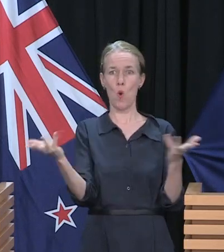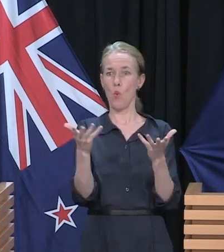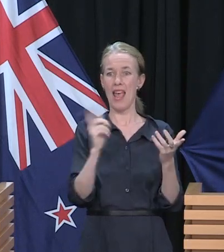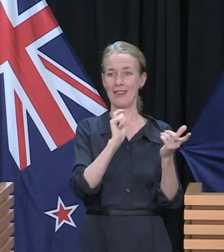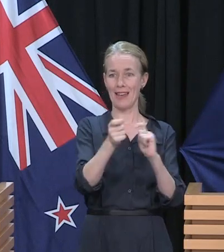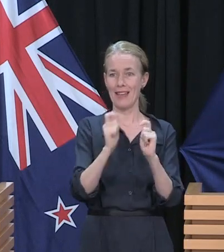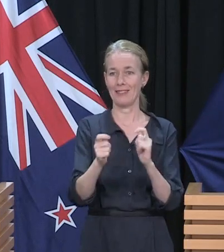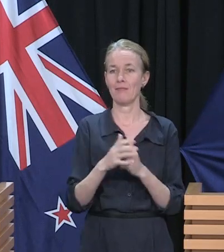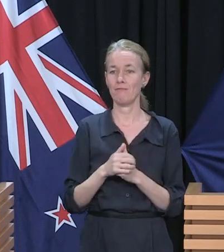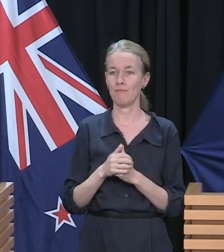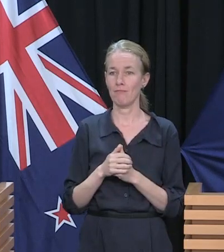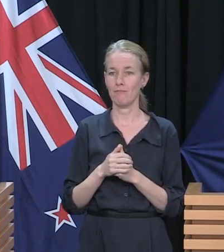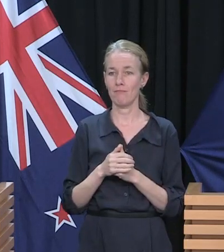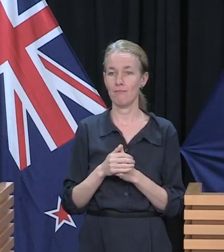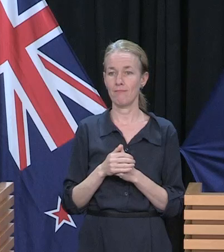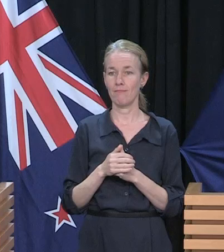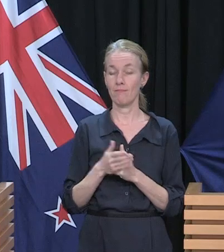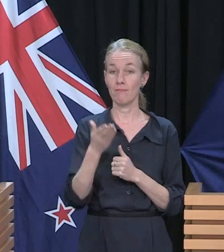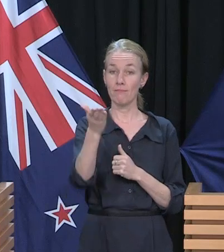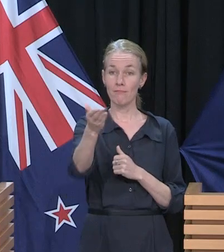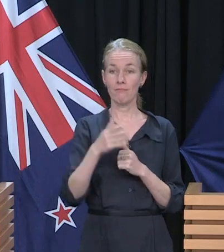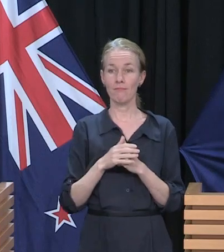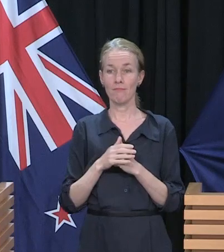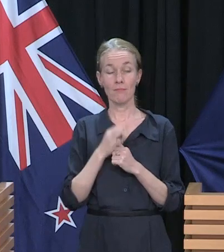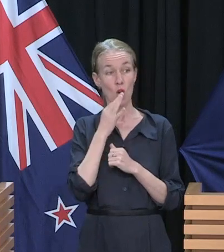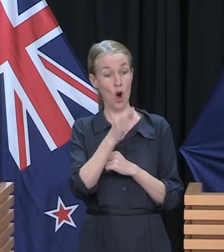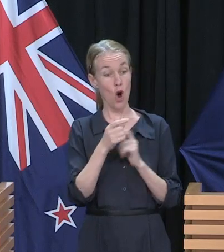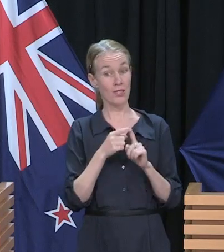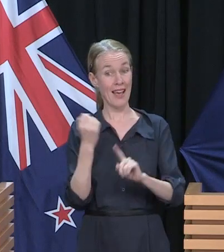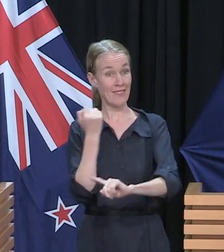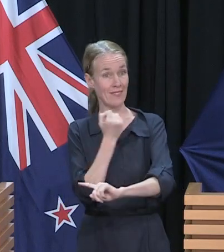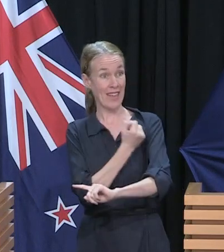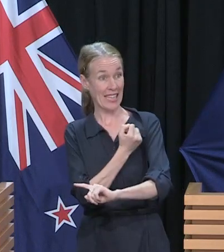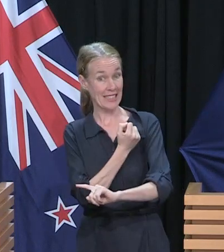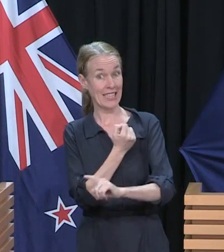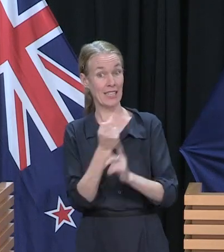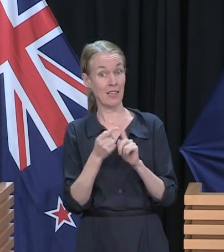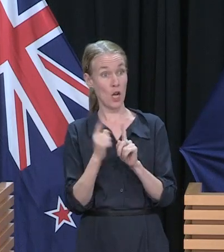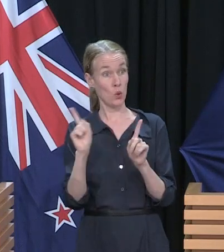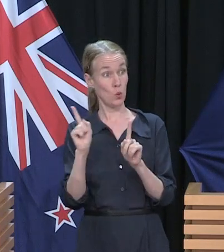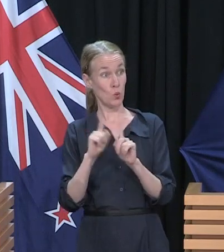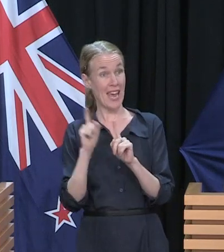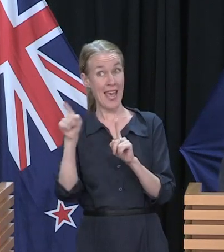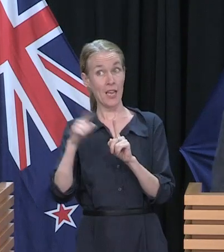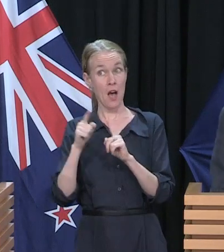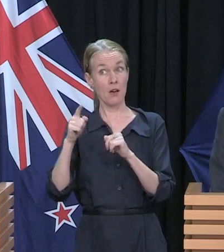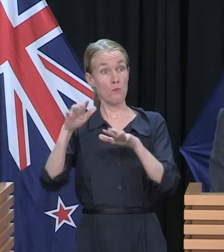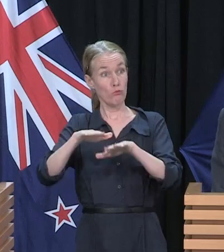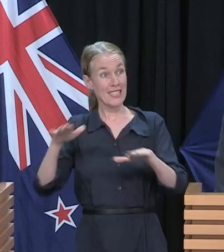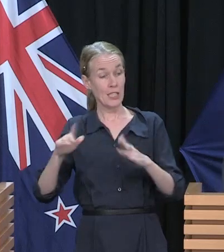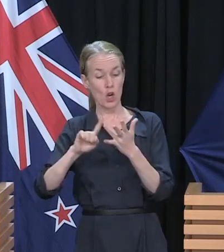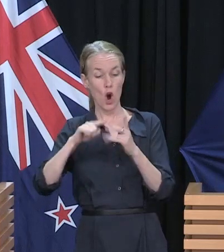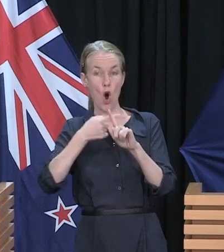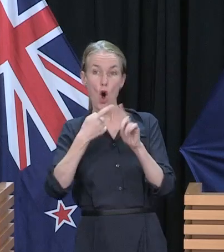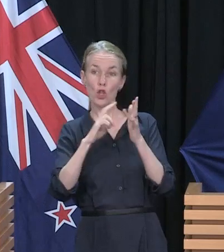Vaccines for Dr. Bloomfield. What do you make of the new University of Oxford vaccine reported in the Lancet today? Oh, look, I think it's